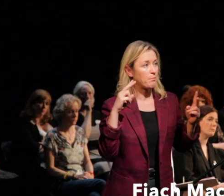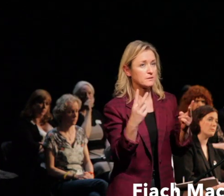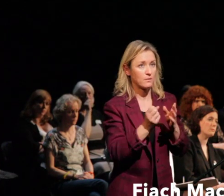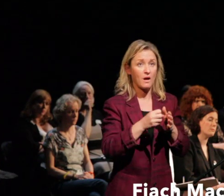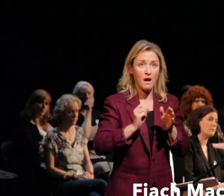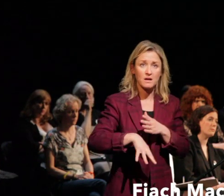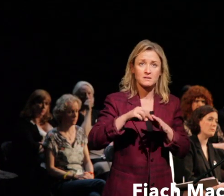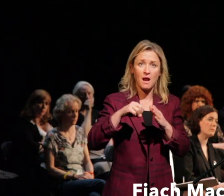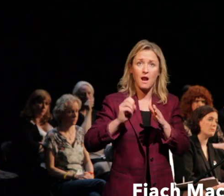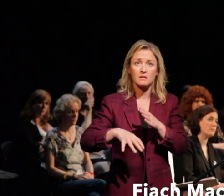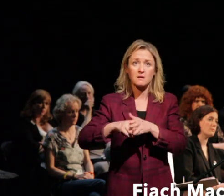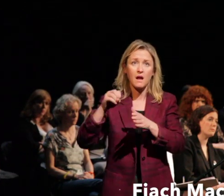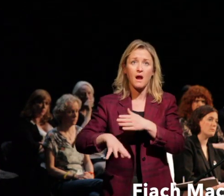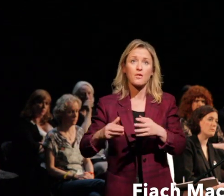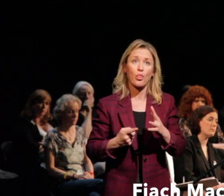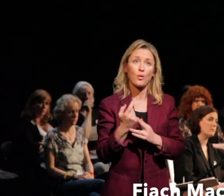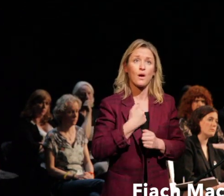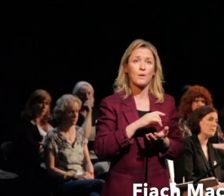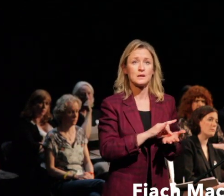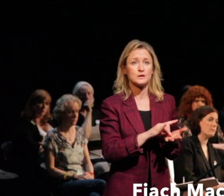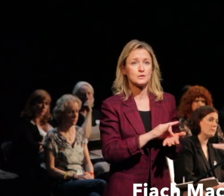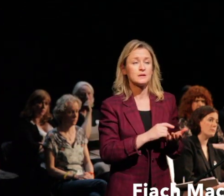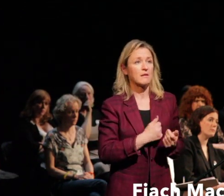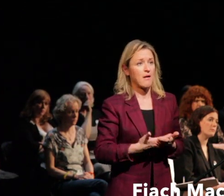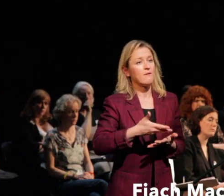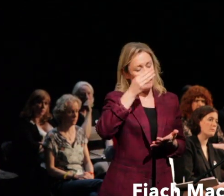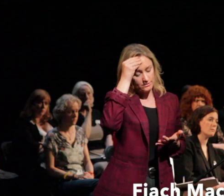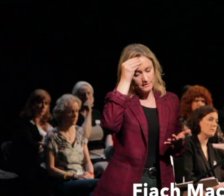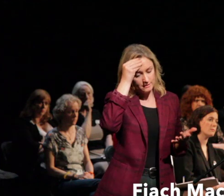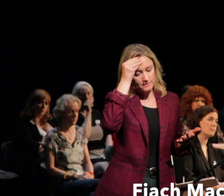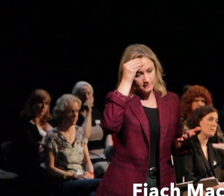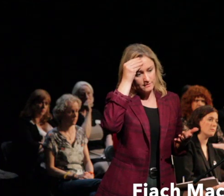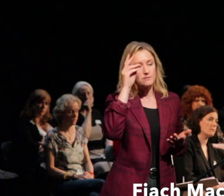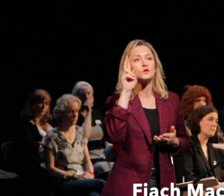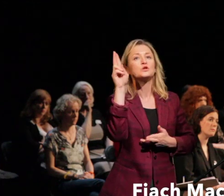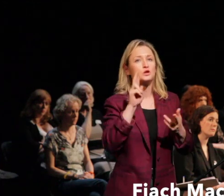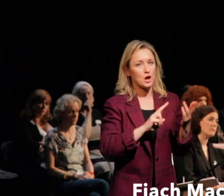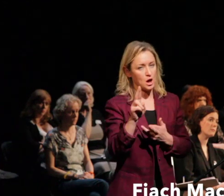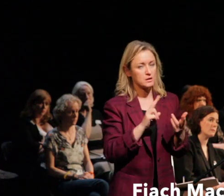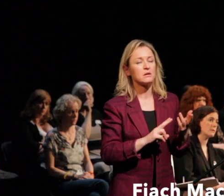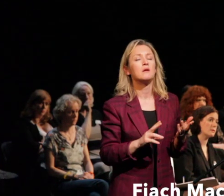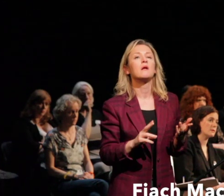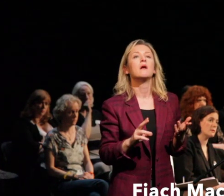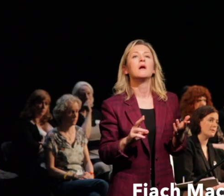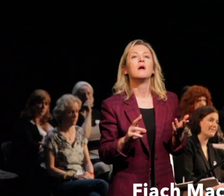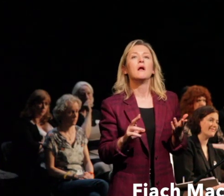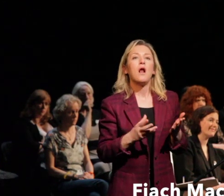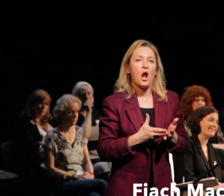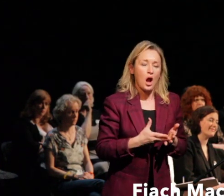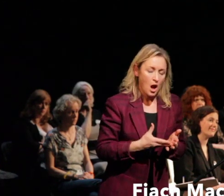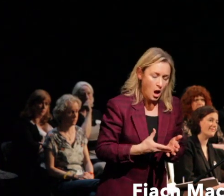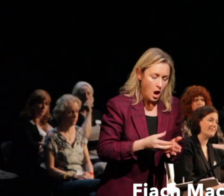to us already throughout history. I have learned that I should use statistics or stats as